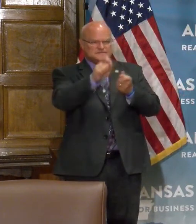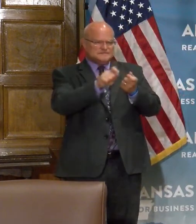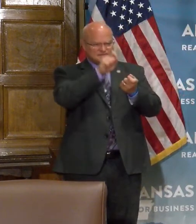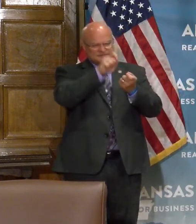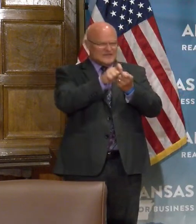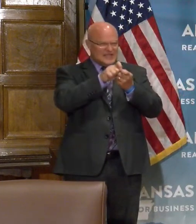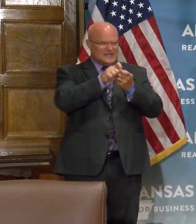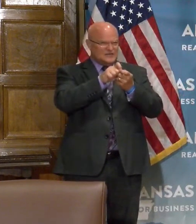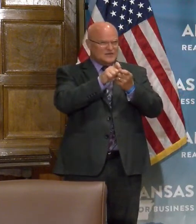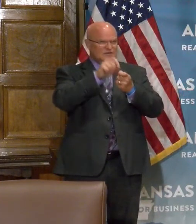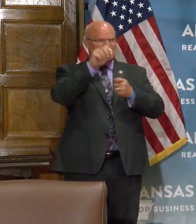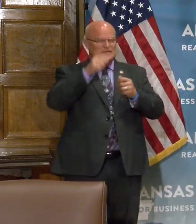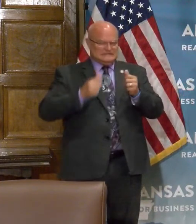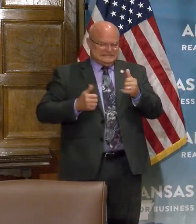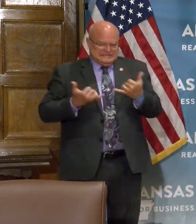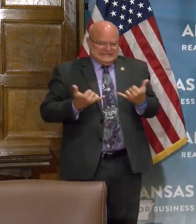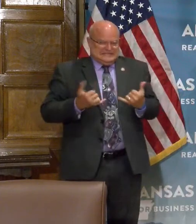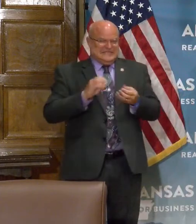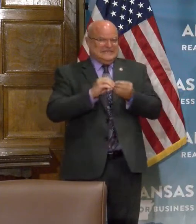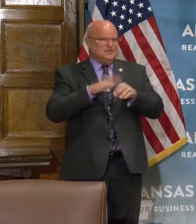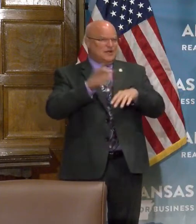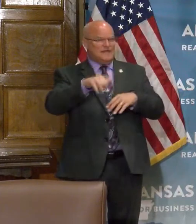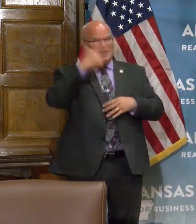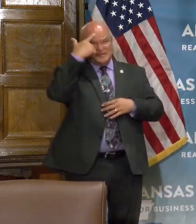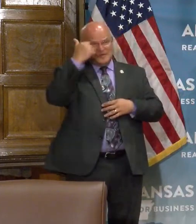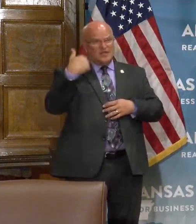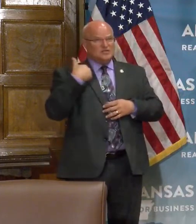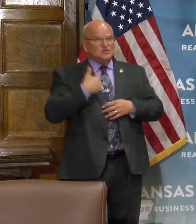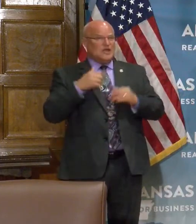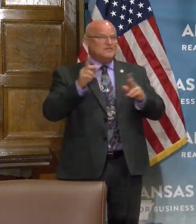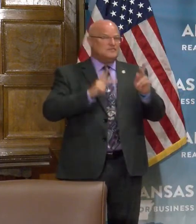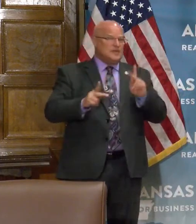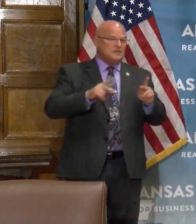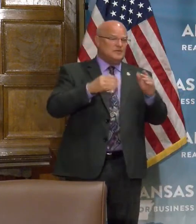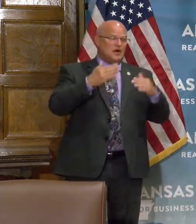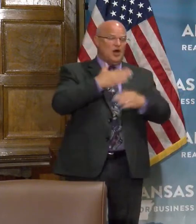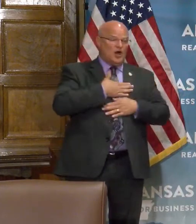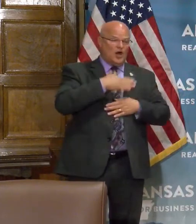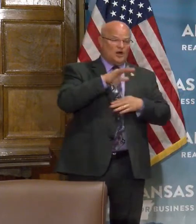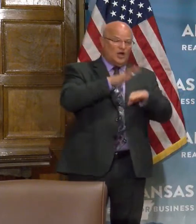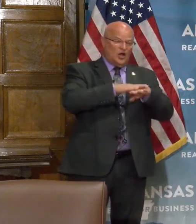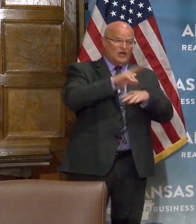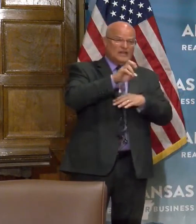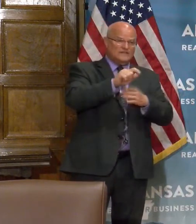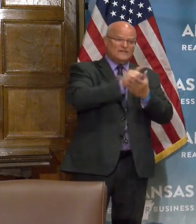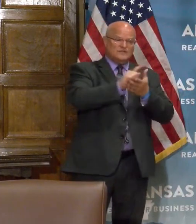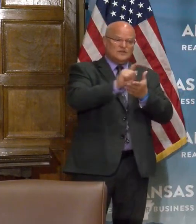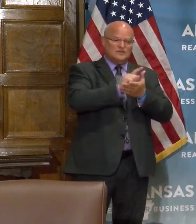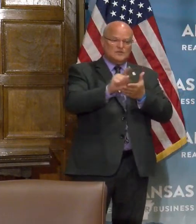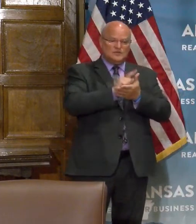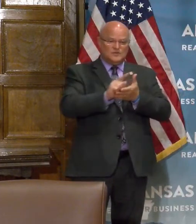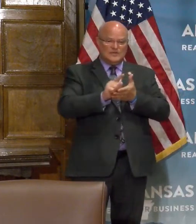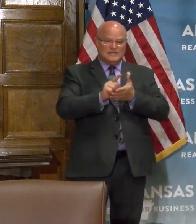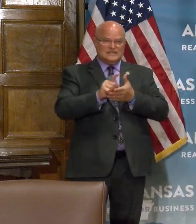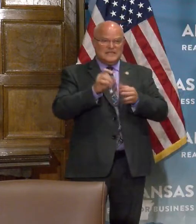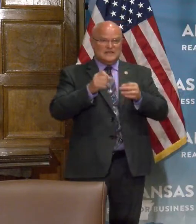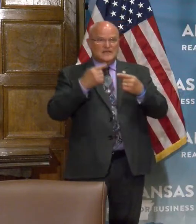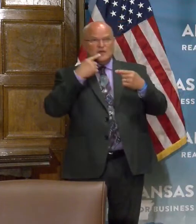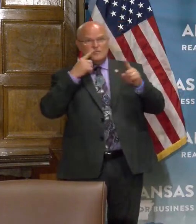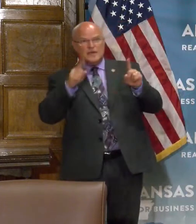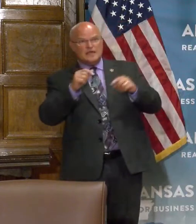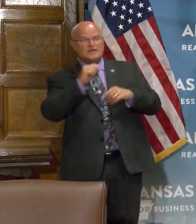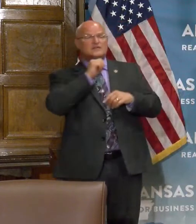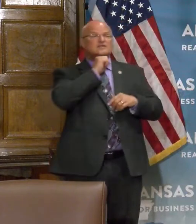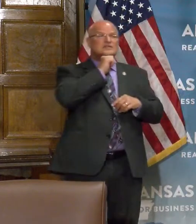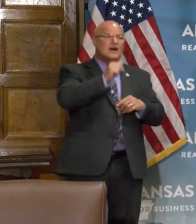accurate up-to-date number on that, because we have people who have been on a ventilator for weeks, and we don't know whether they're going to make it or